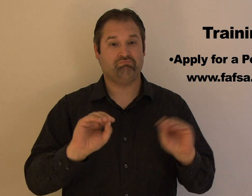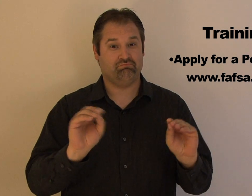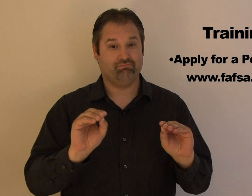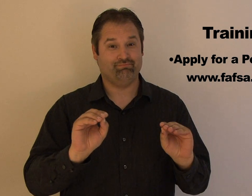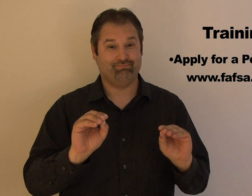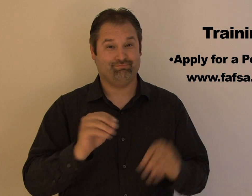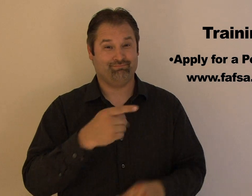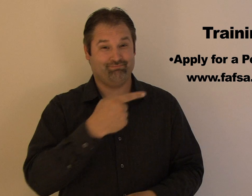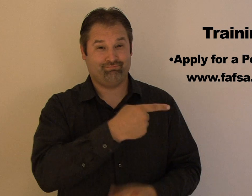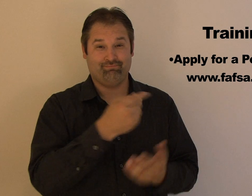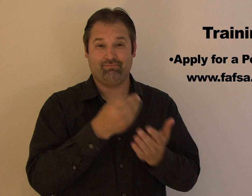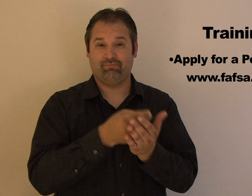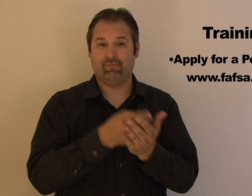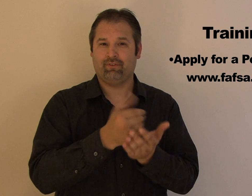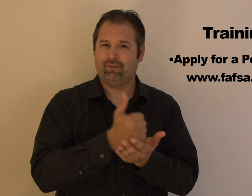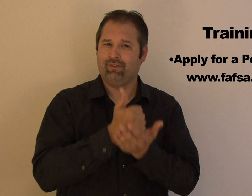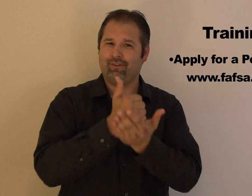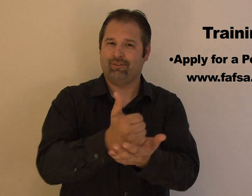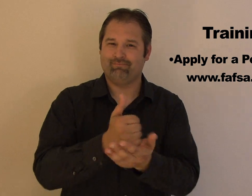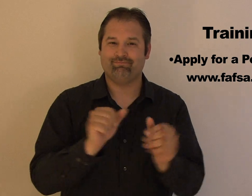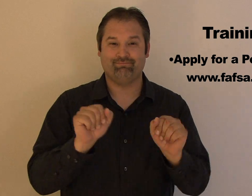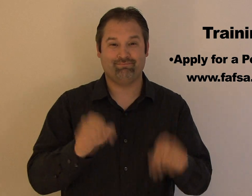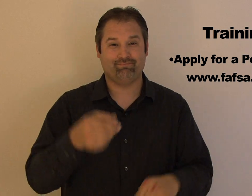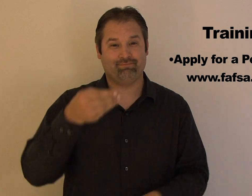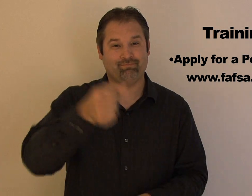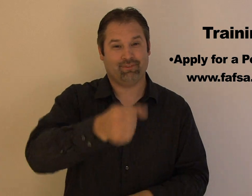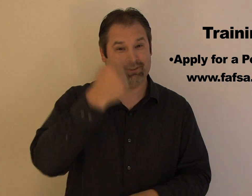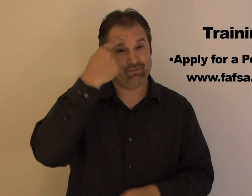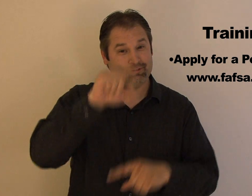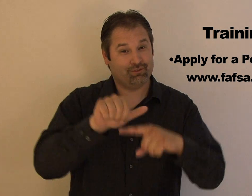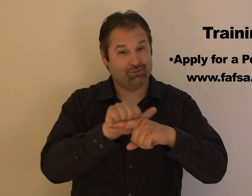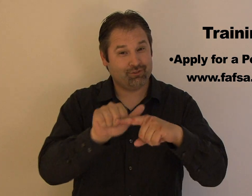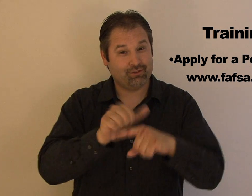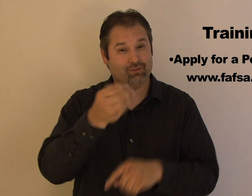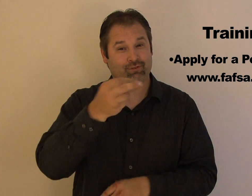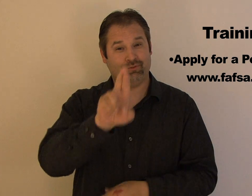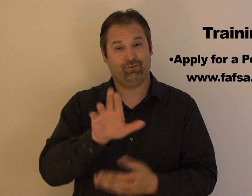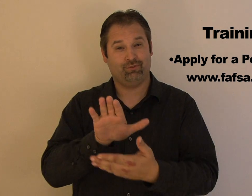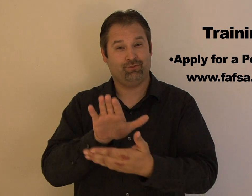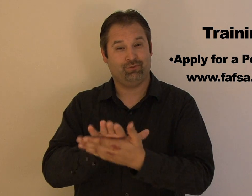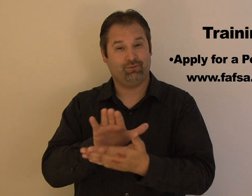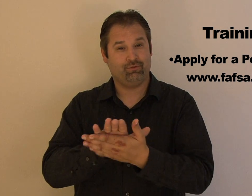Make sure the training program or school you want to attend will accept a Pell Grant.